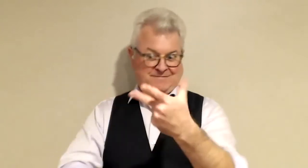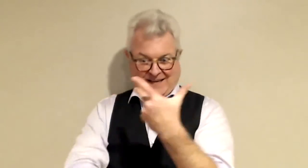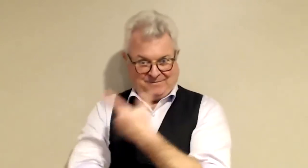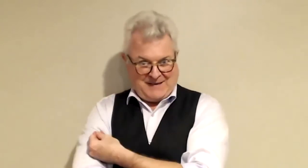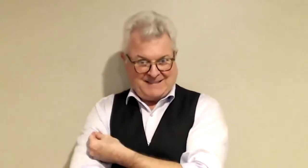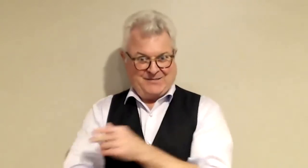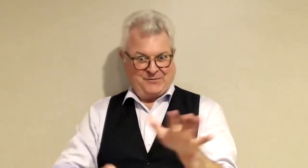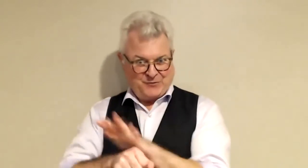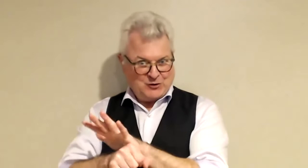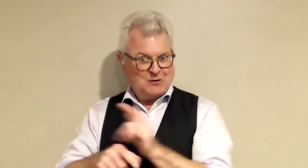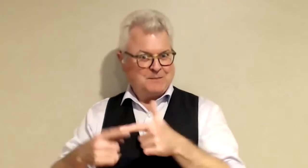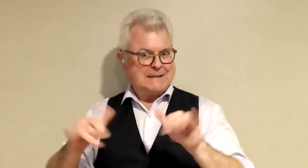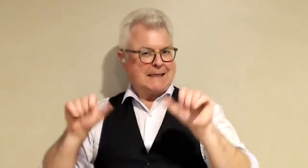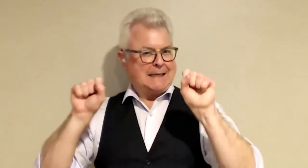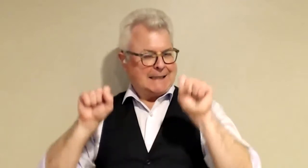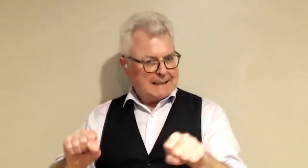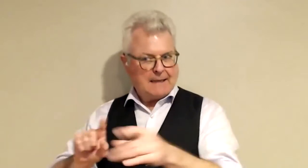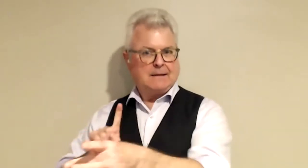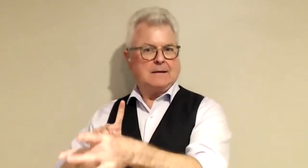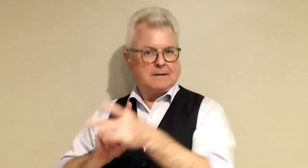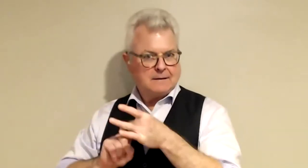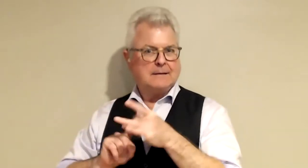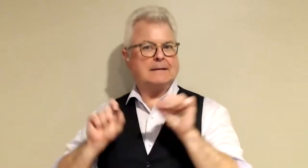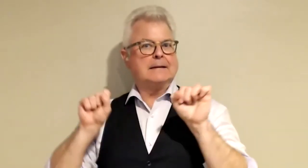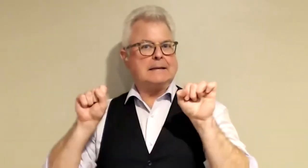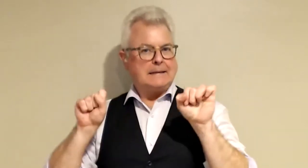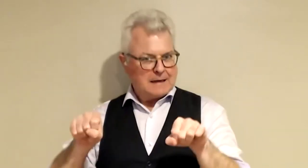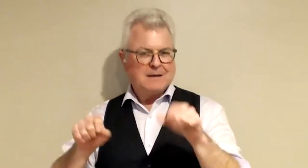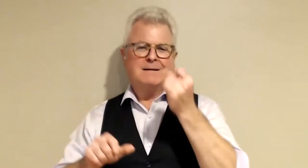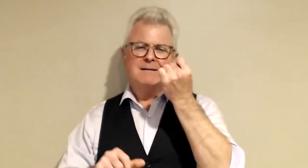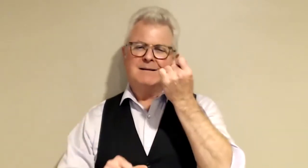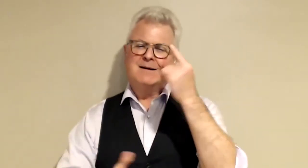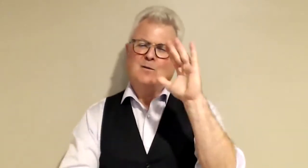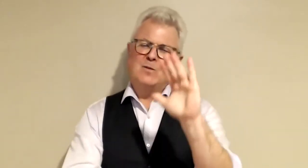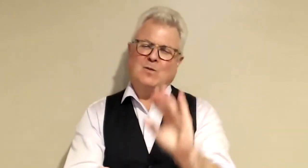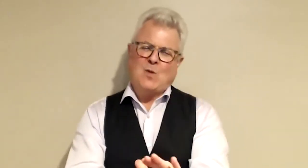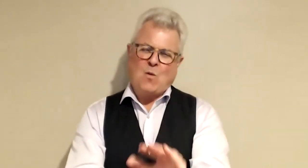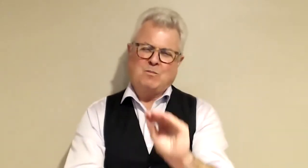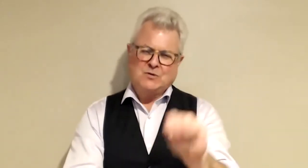while being there on vacation, okay, even though you are fully vaccinated.